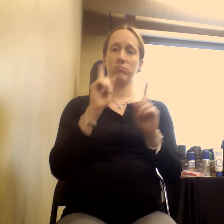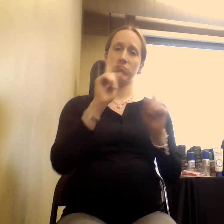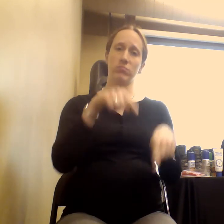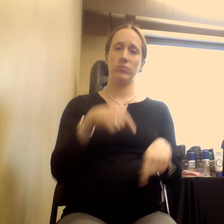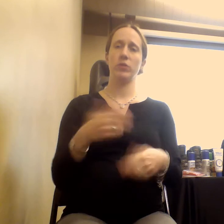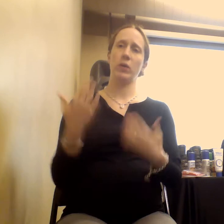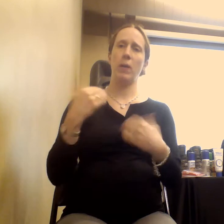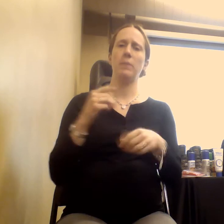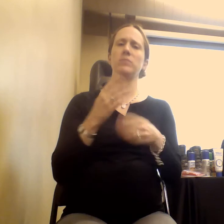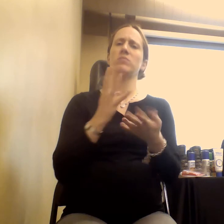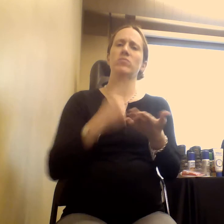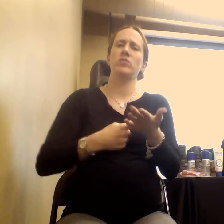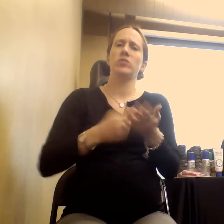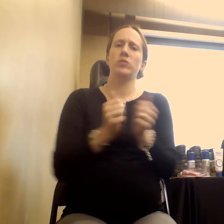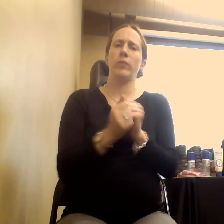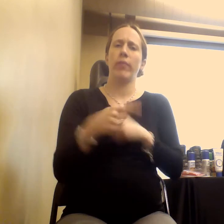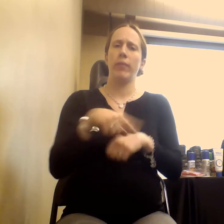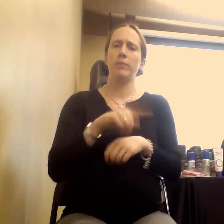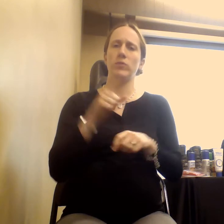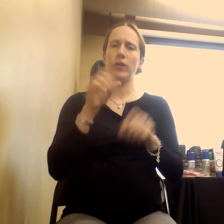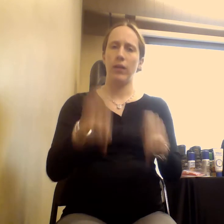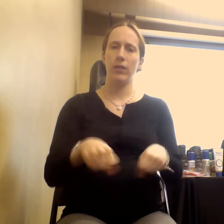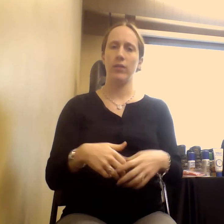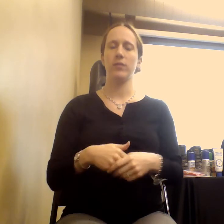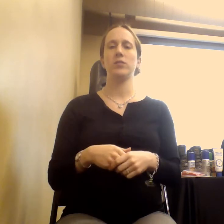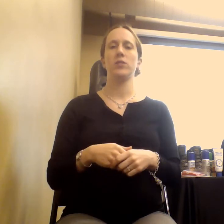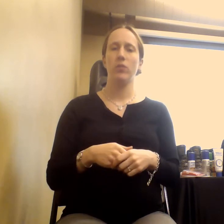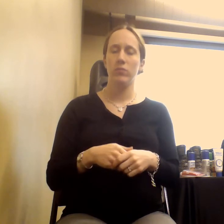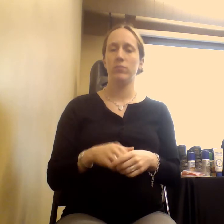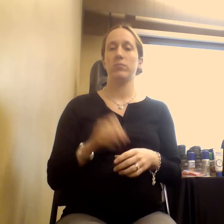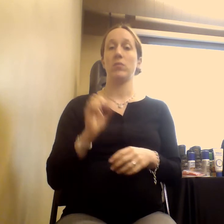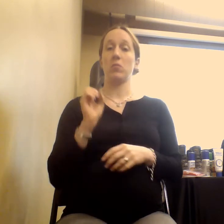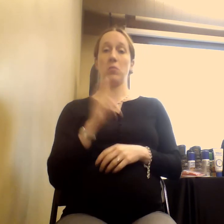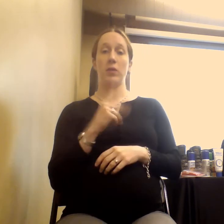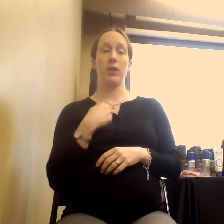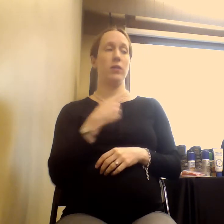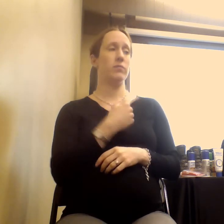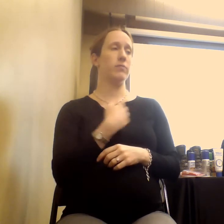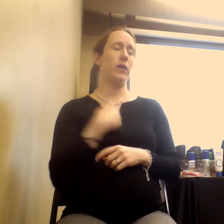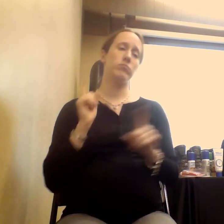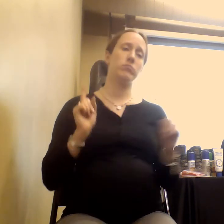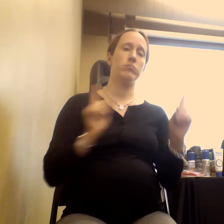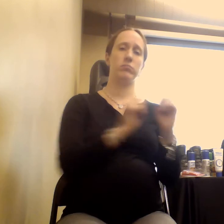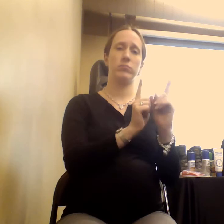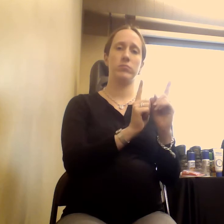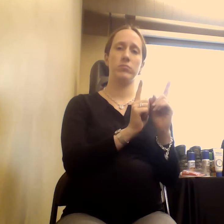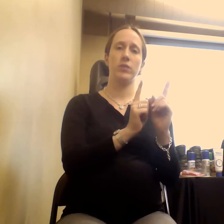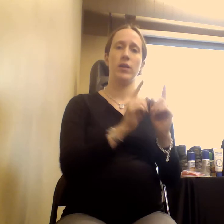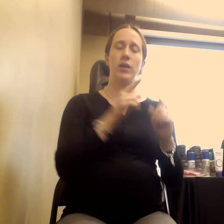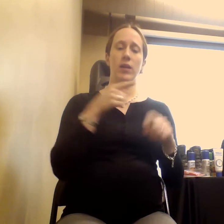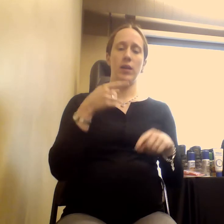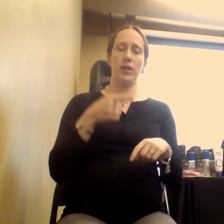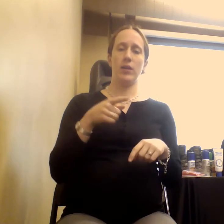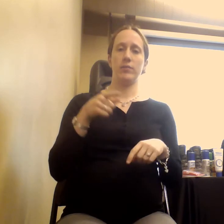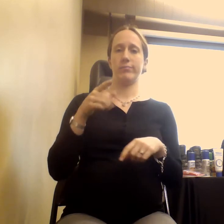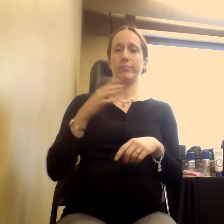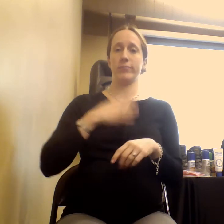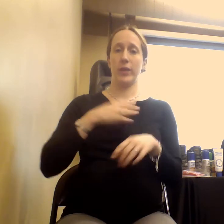looked at my insoles, and first thing he did was pull it out and looked at it and said, oh, super feet. At least you have something that's worthwhile. Most people